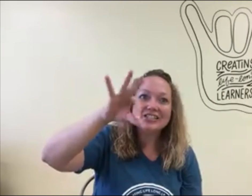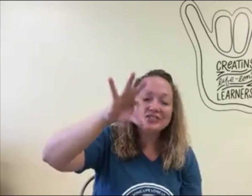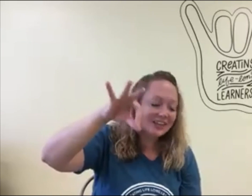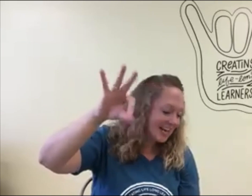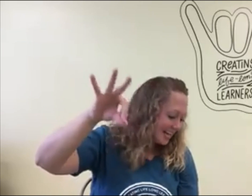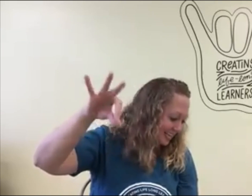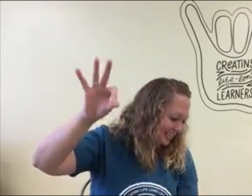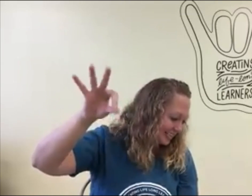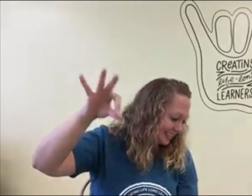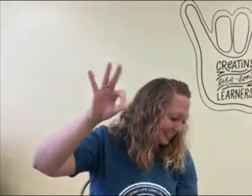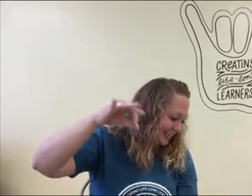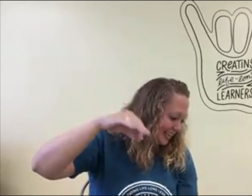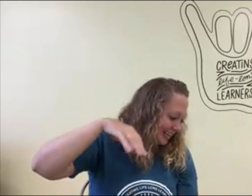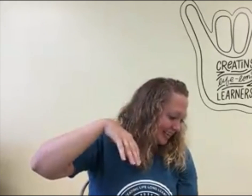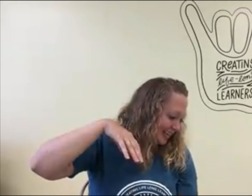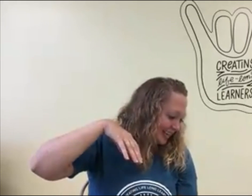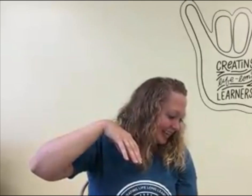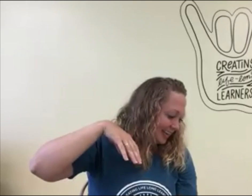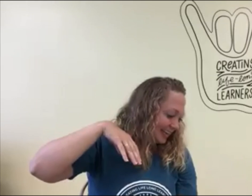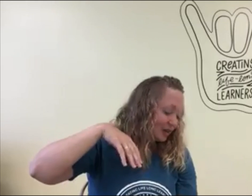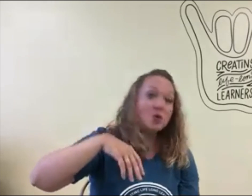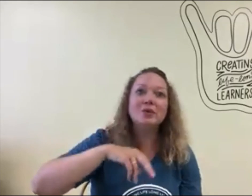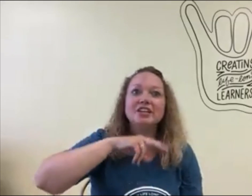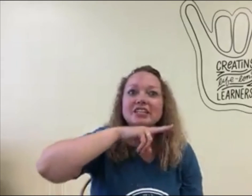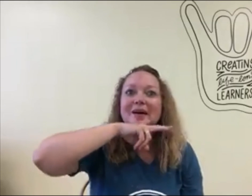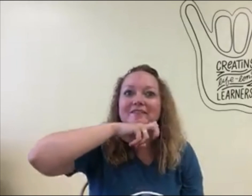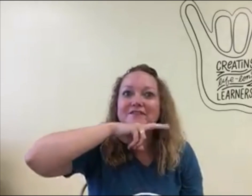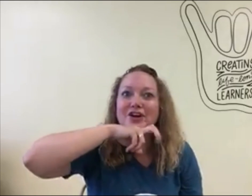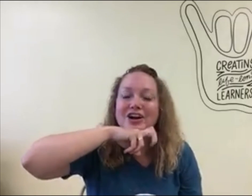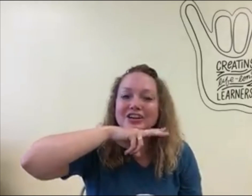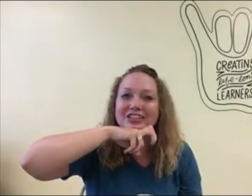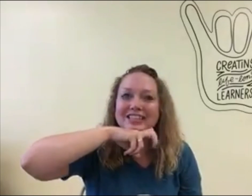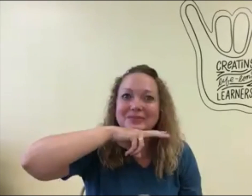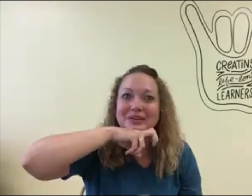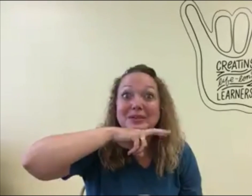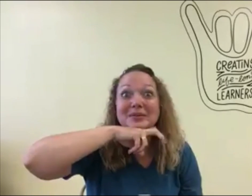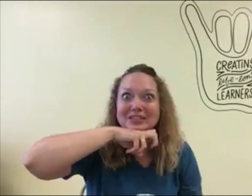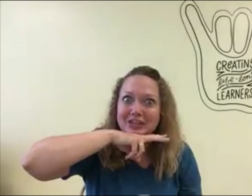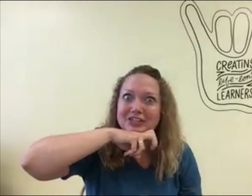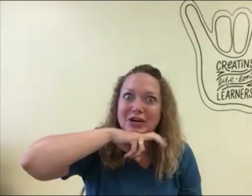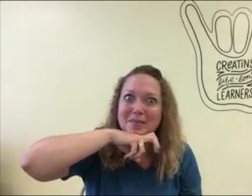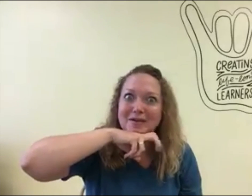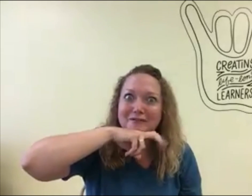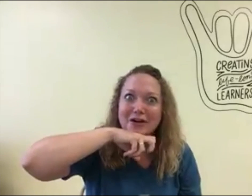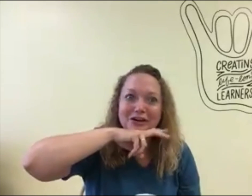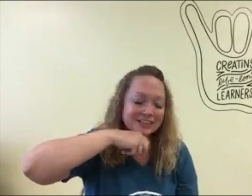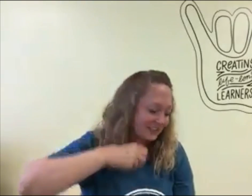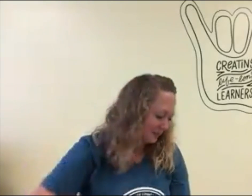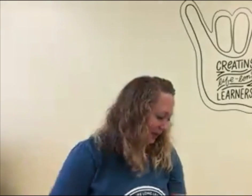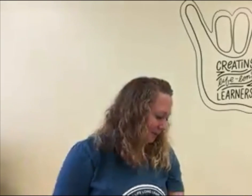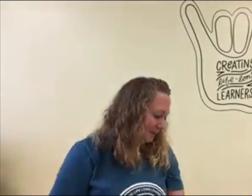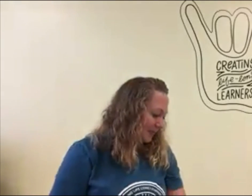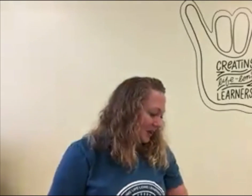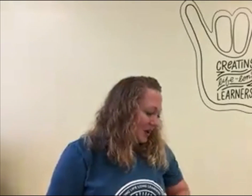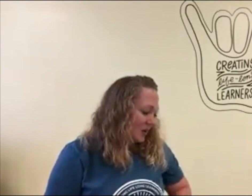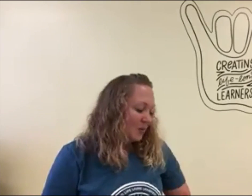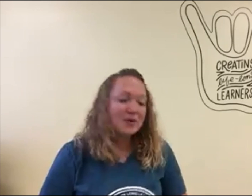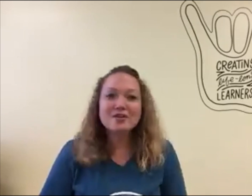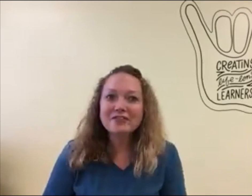flies. And oh, we talked about frogs, didn't we? We sung a song about frogs, didn't we? Well, perfect. Well, I